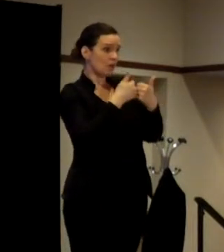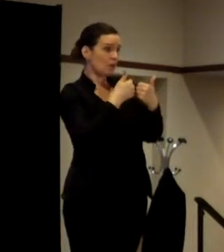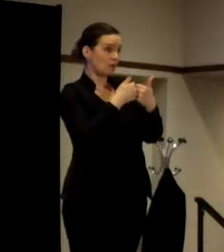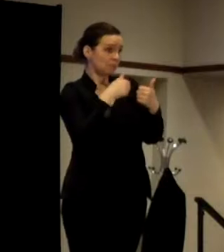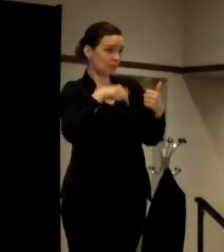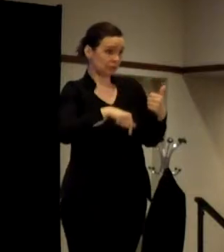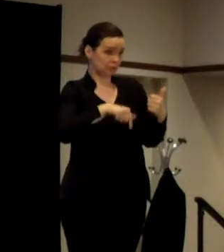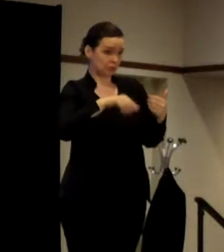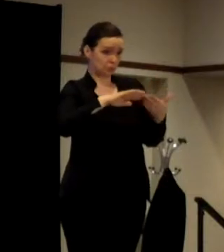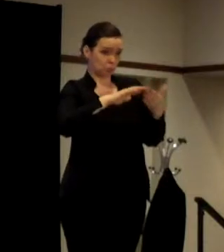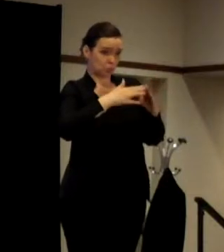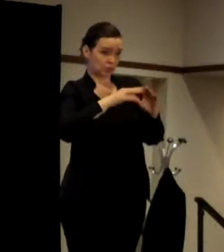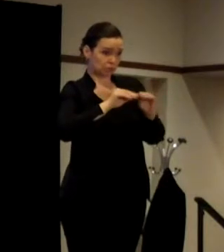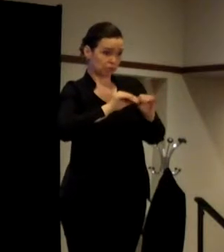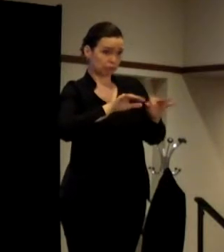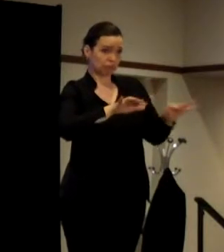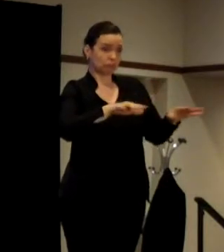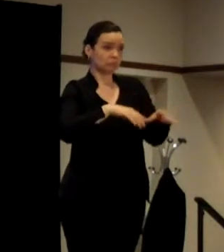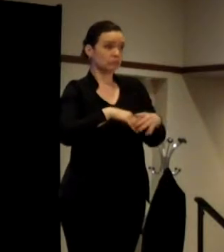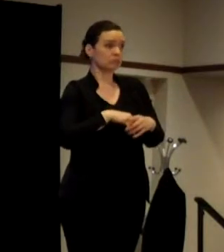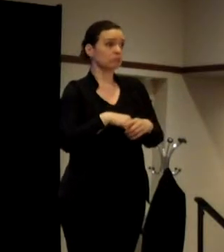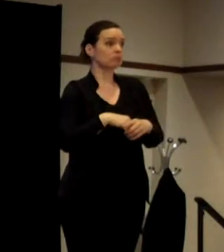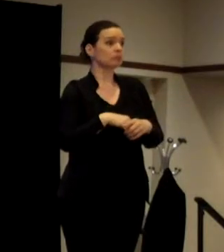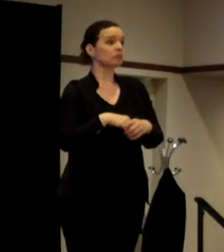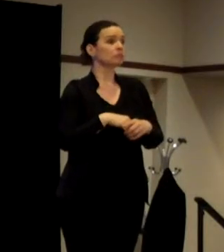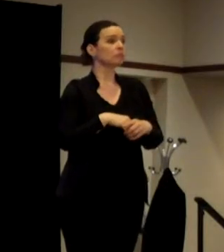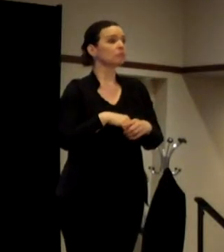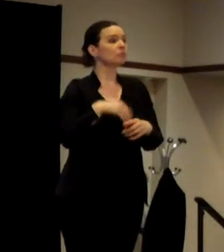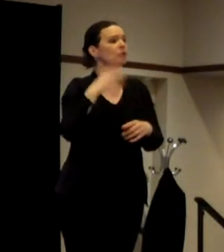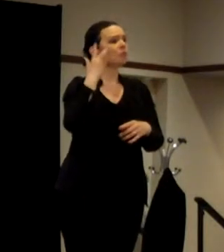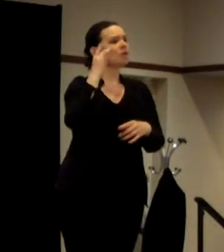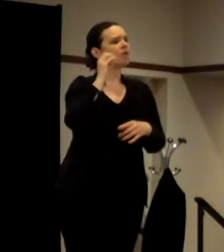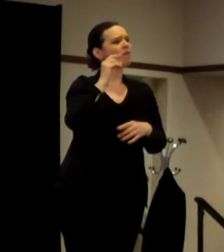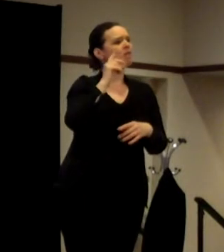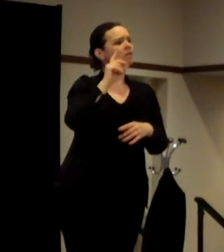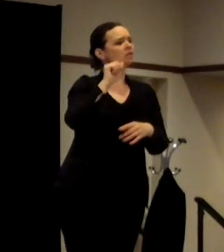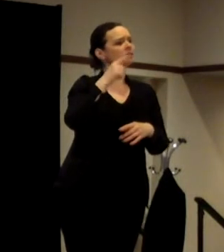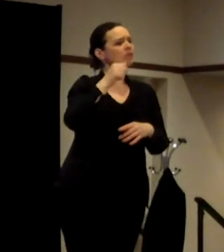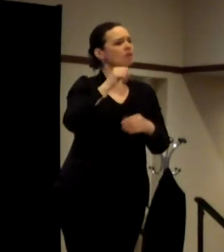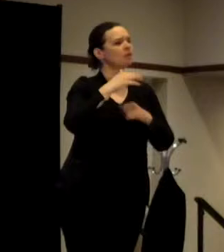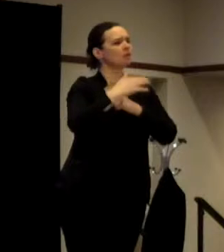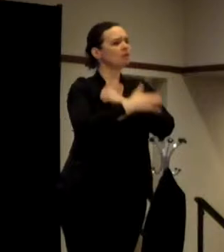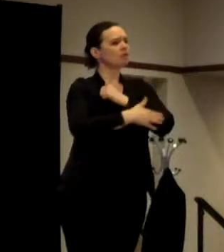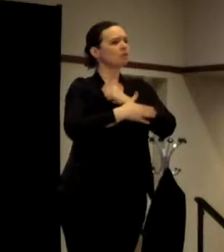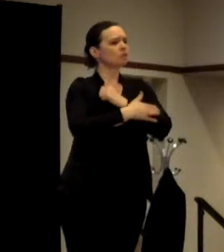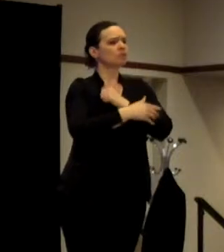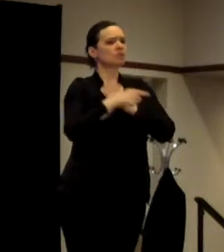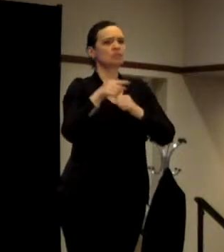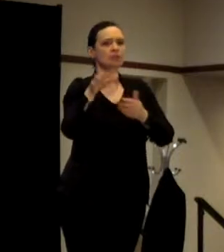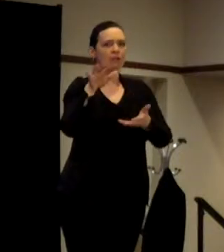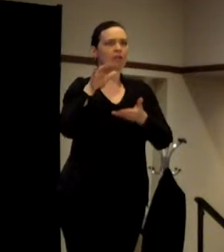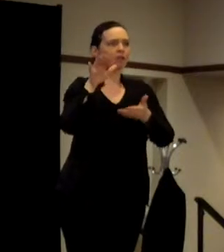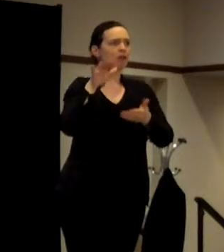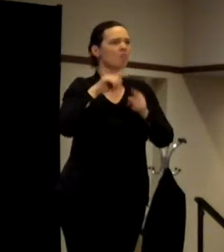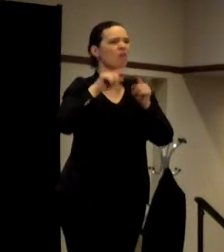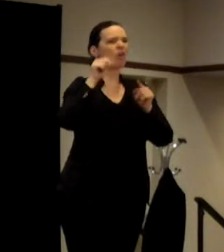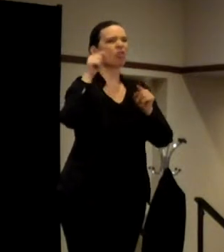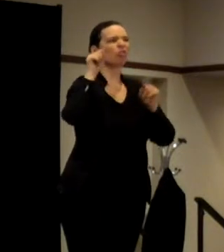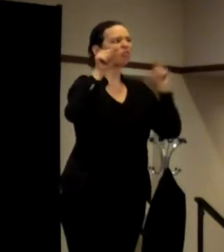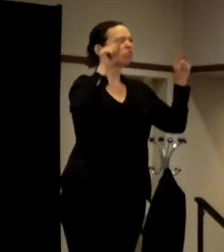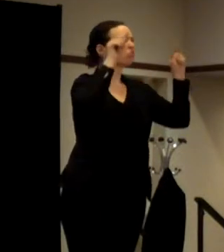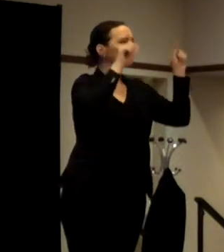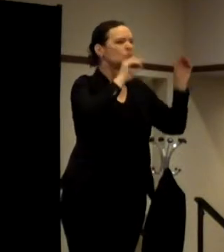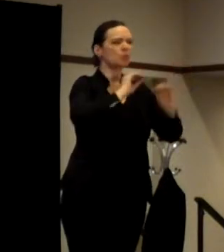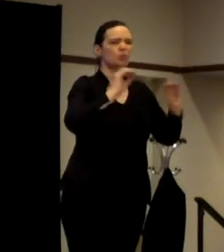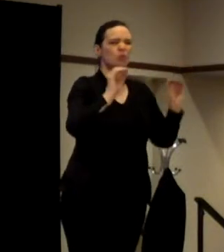And why do you think that Onondaga County should get that when other areas don't have any for those places? Well, Trish, I'm the county